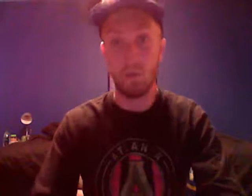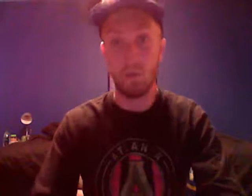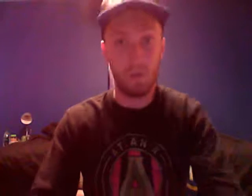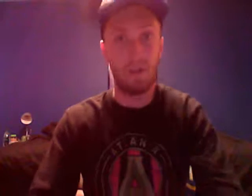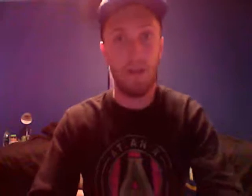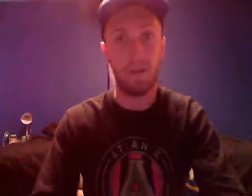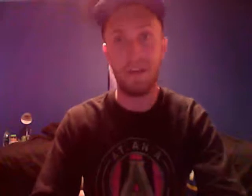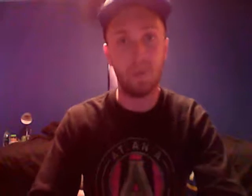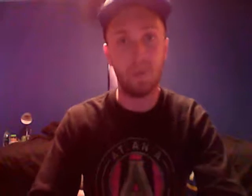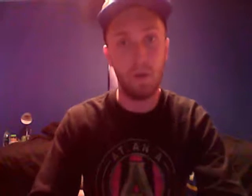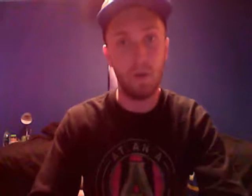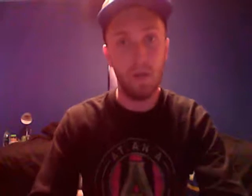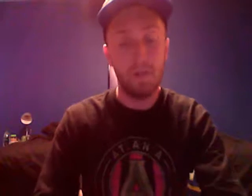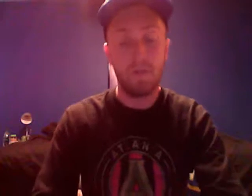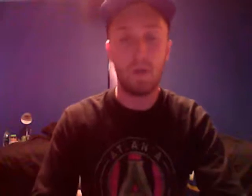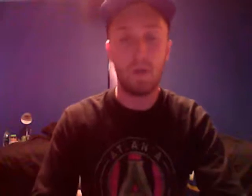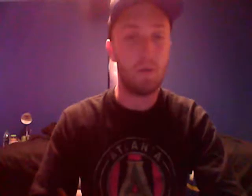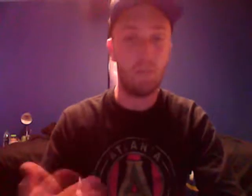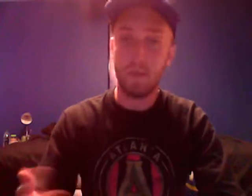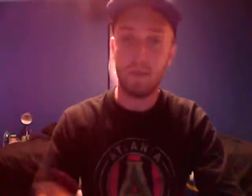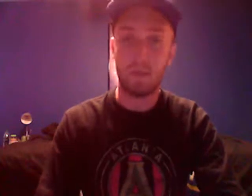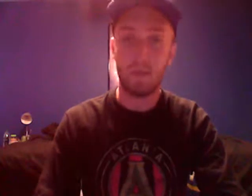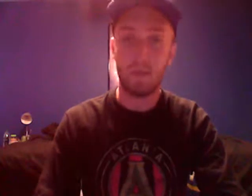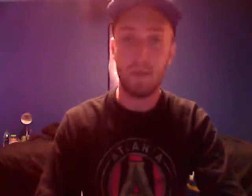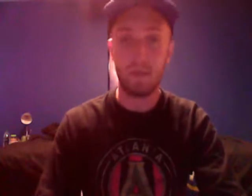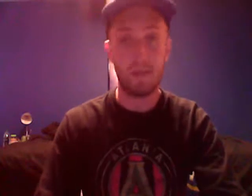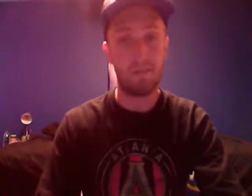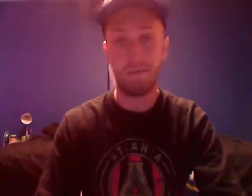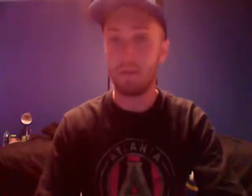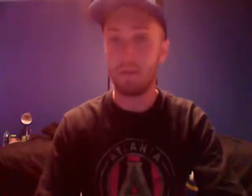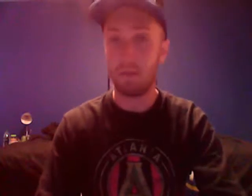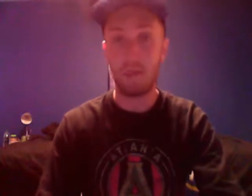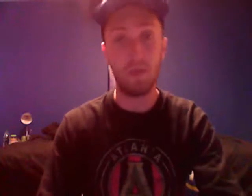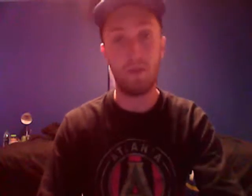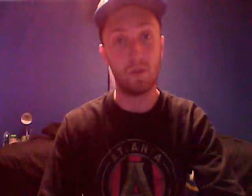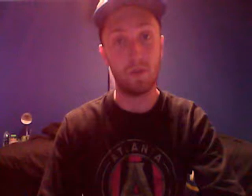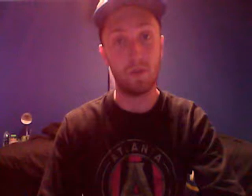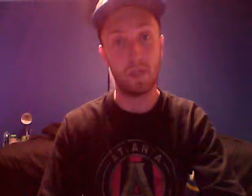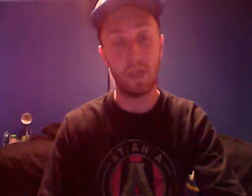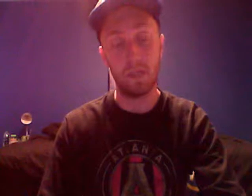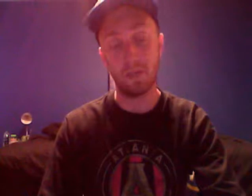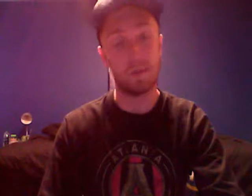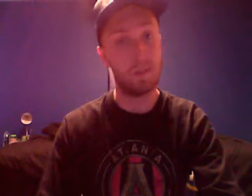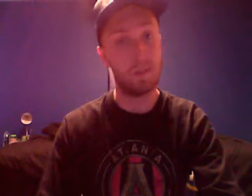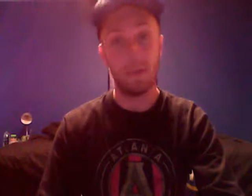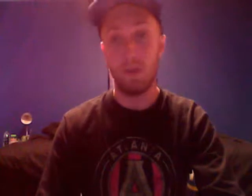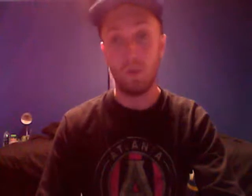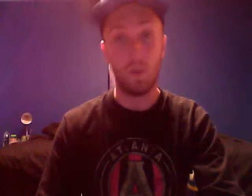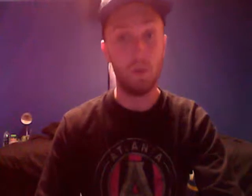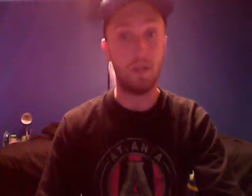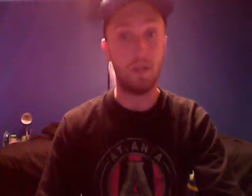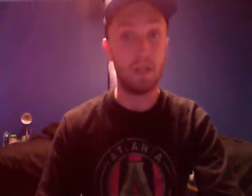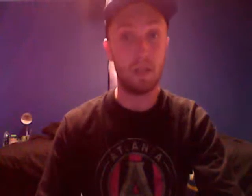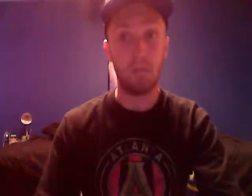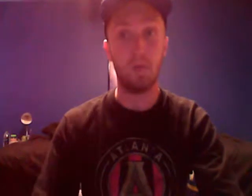mean, what's going to happen? I never know. So I'm really concerned about him, and I can't wait for Guzon to get in because we really need a keeper